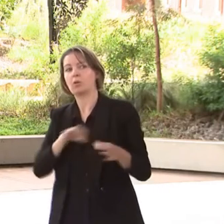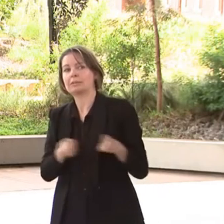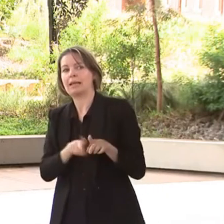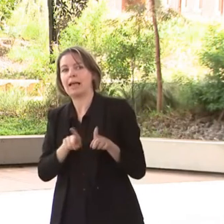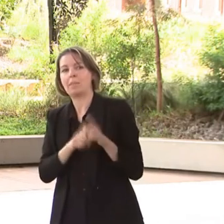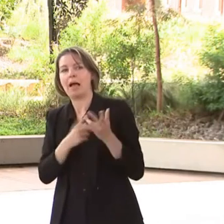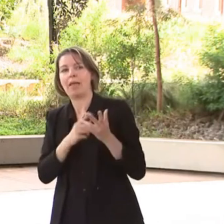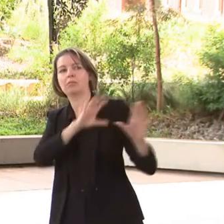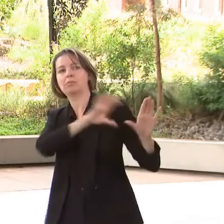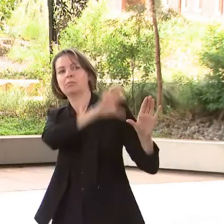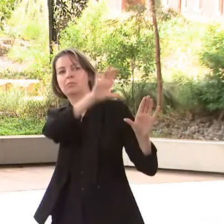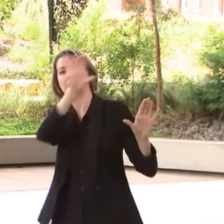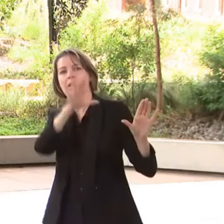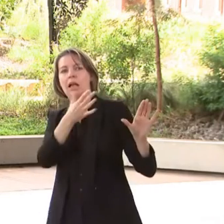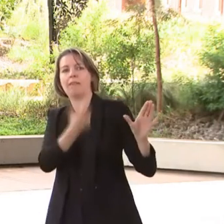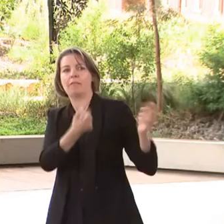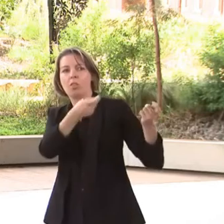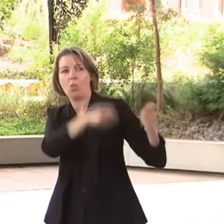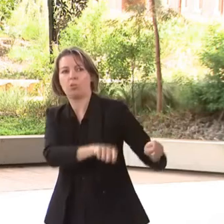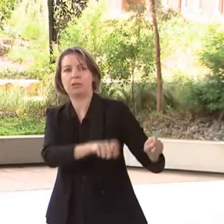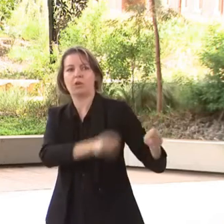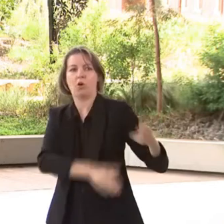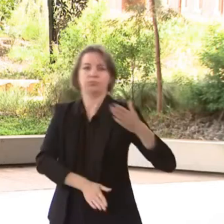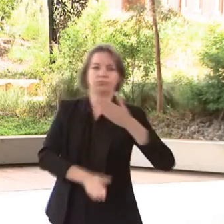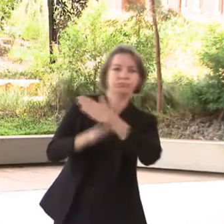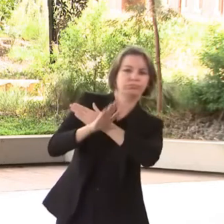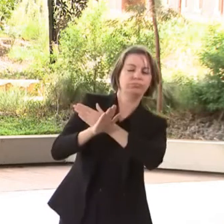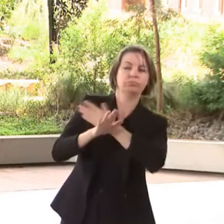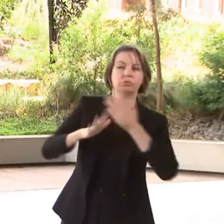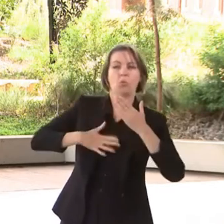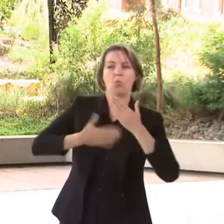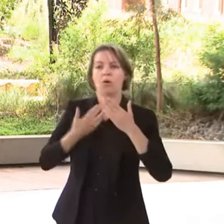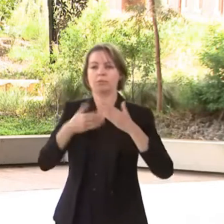of lockdowns or lockouts. That's